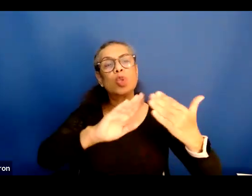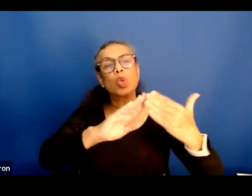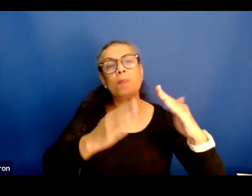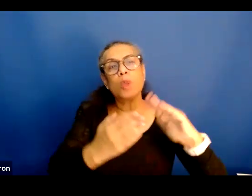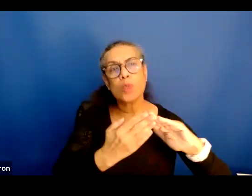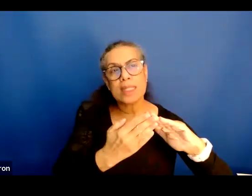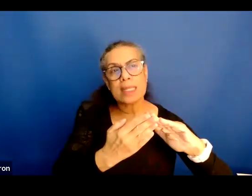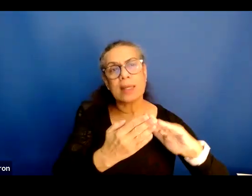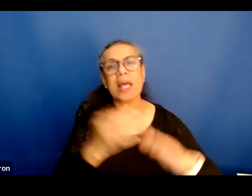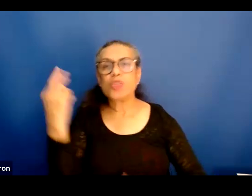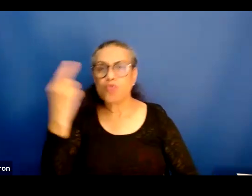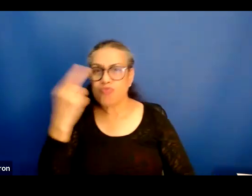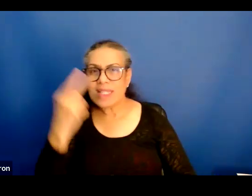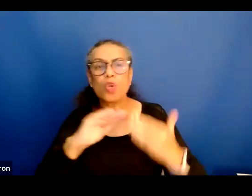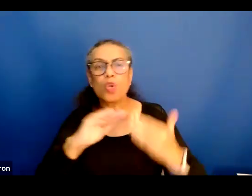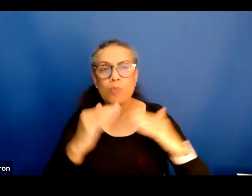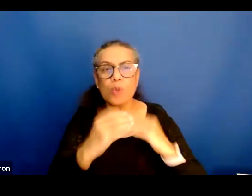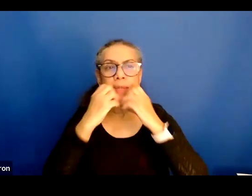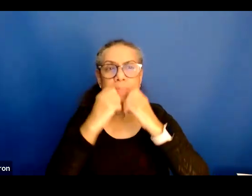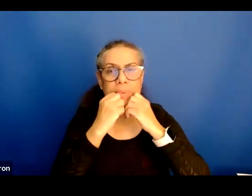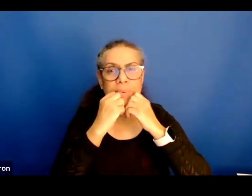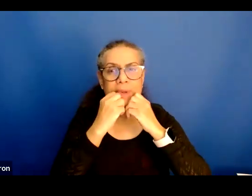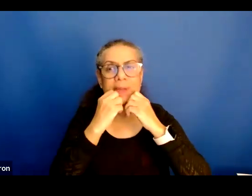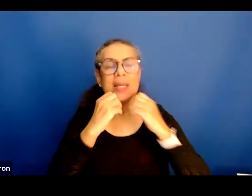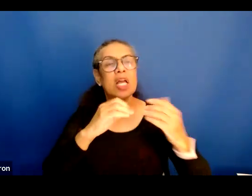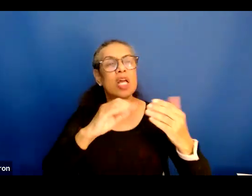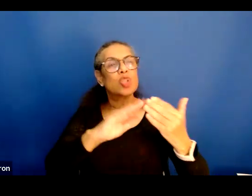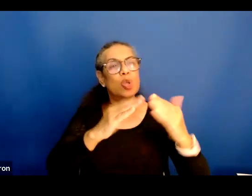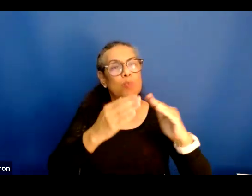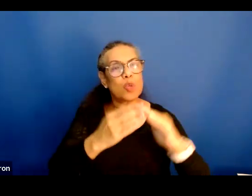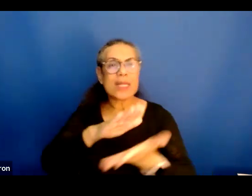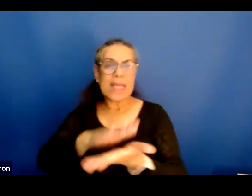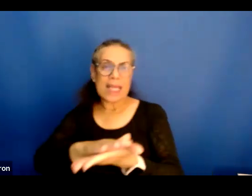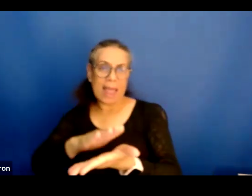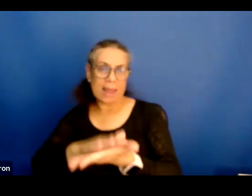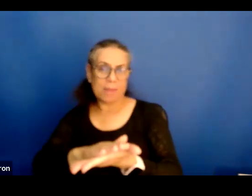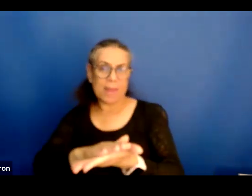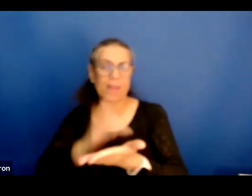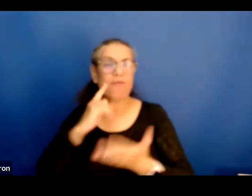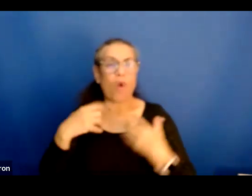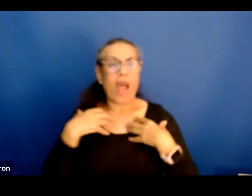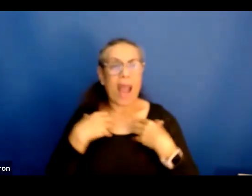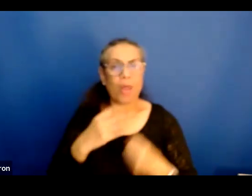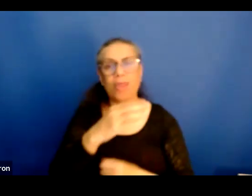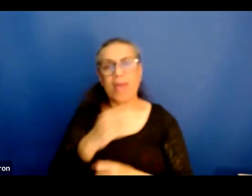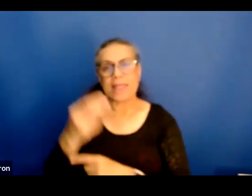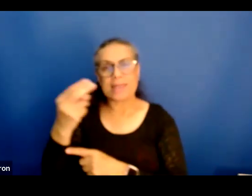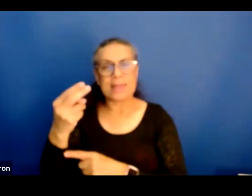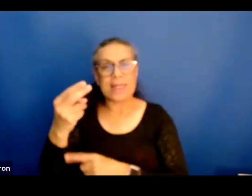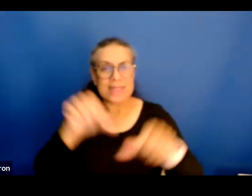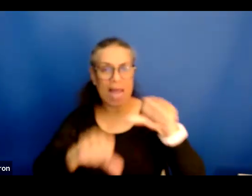reason. That's why we call it Community Academy of Health and Science. Please vote